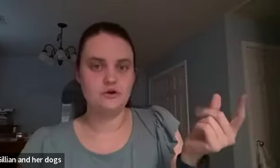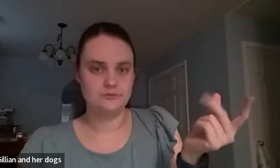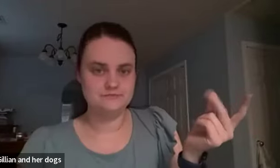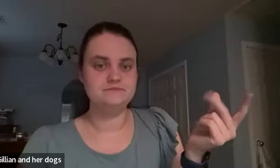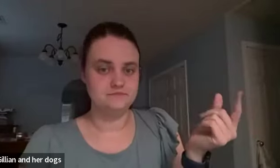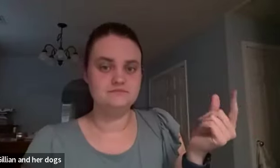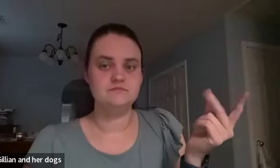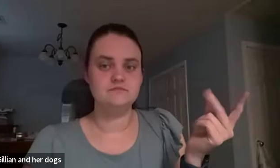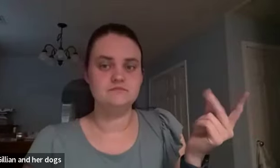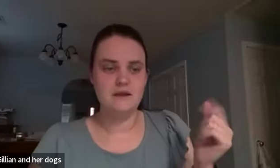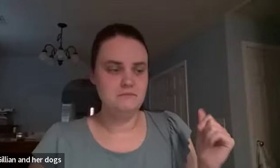Dog. Okay.